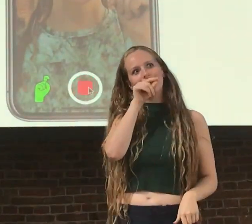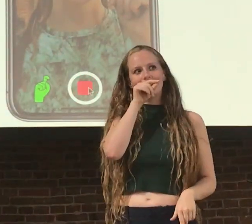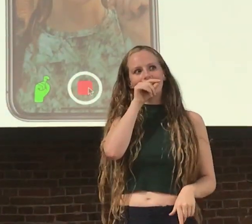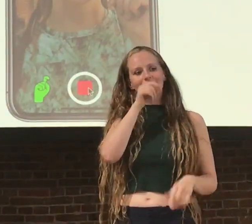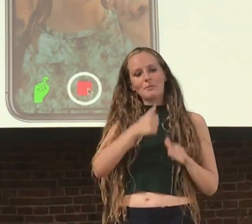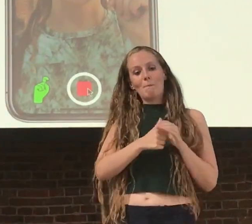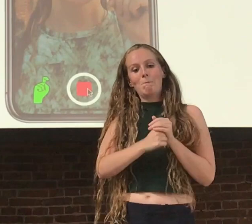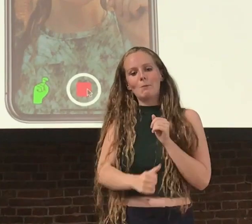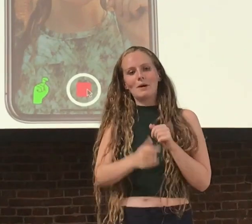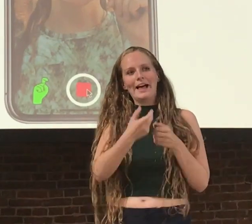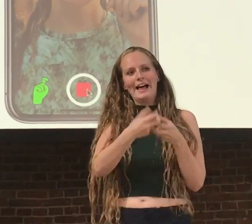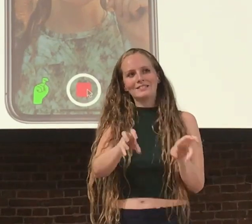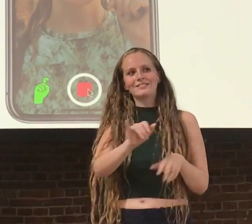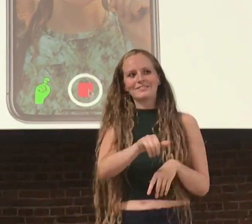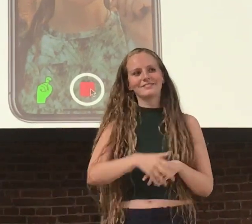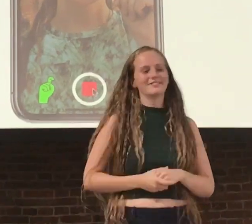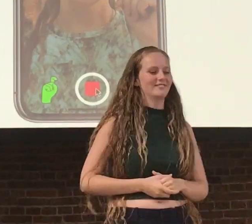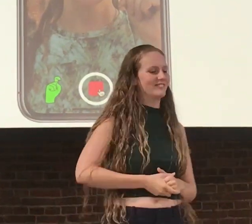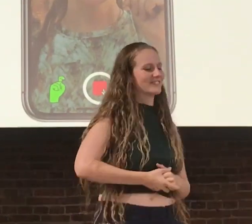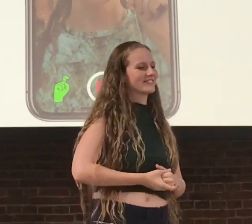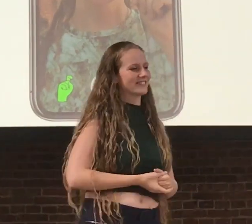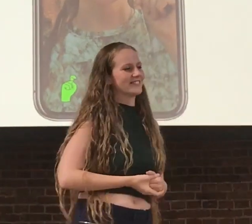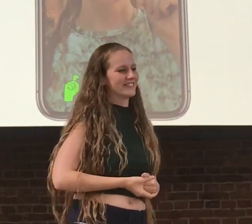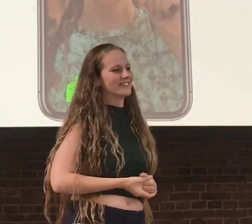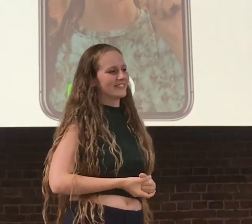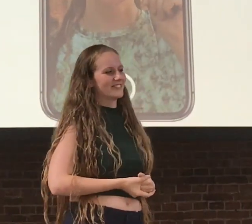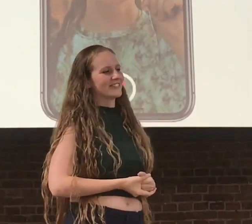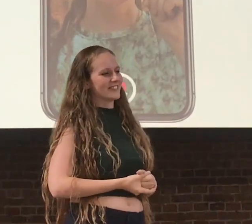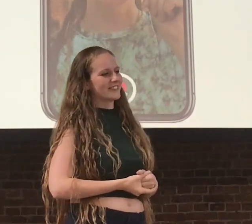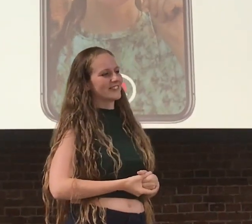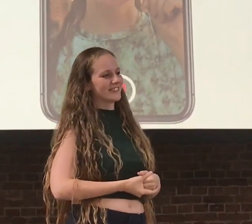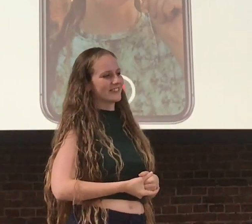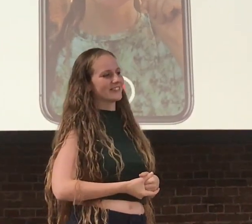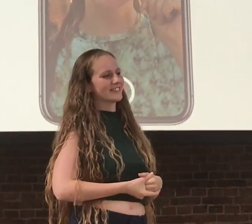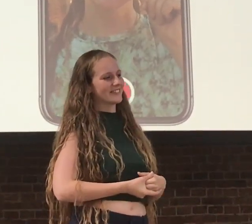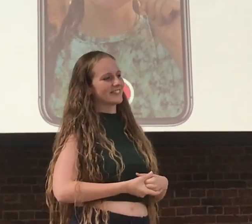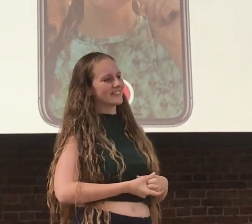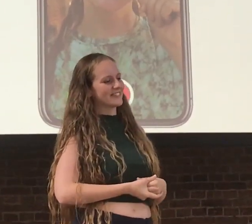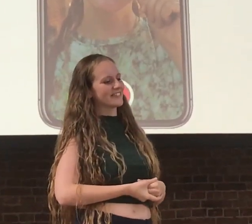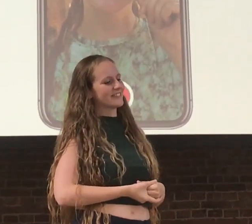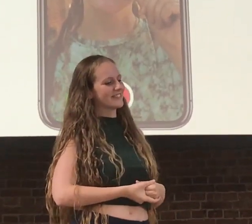actually builds the data in the comments just by virtue of people playing with it.